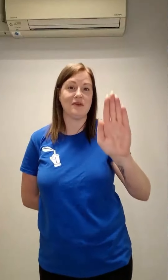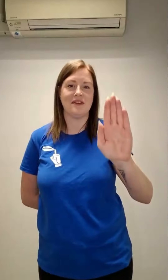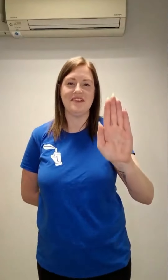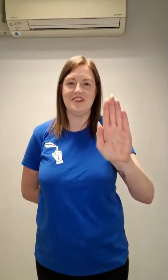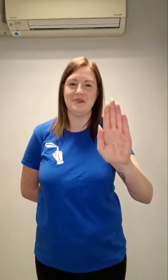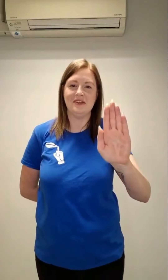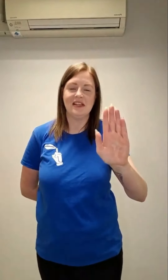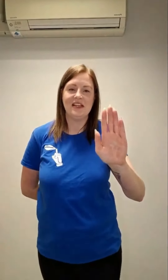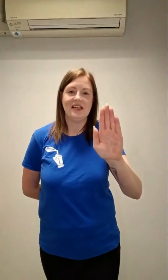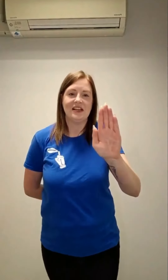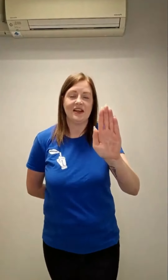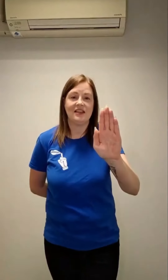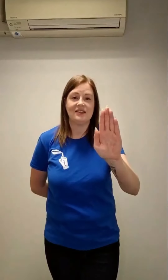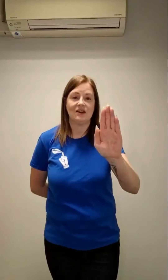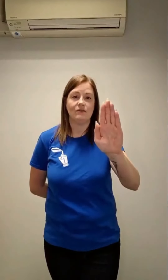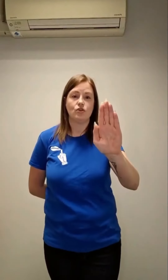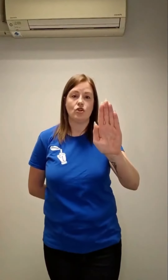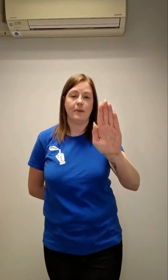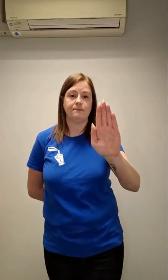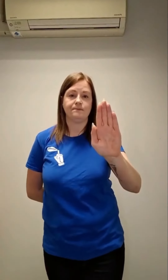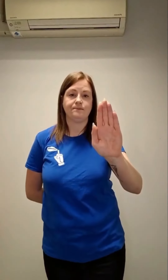signing to, like in the sign for stop.